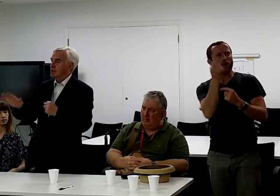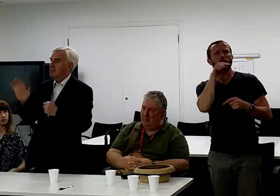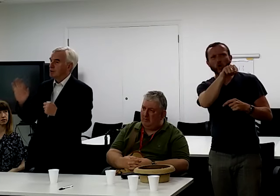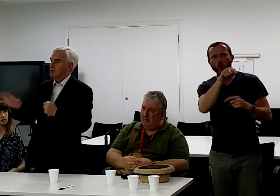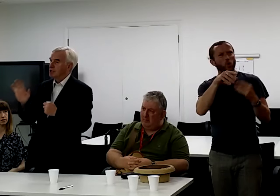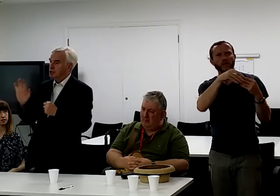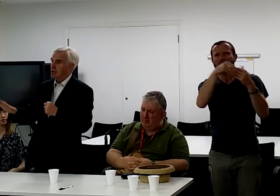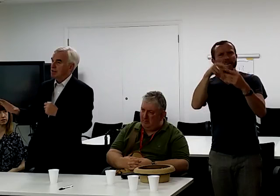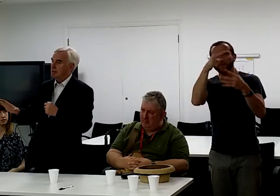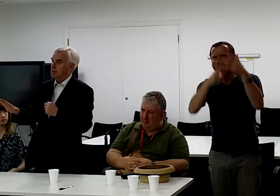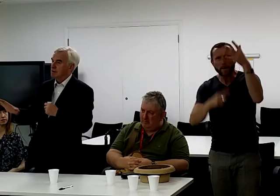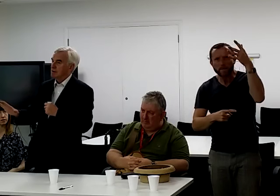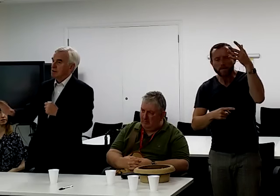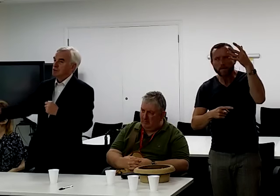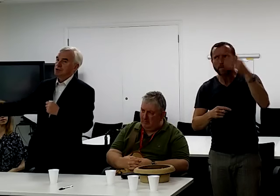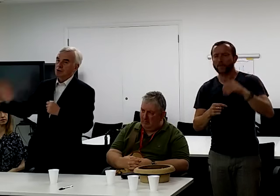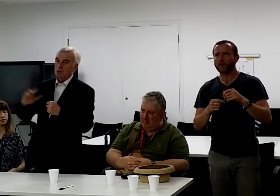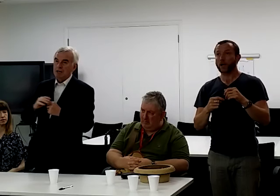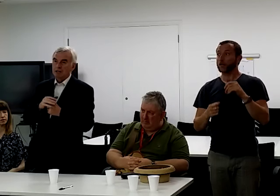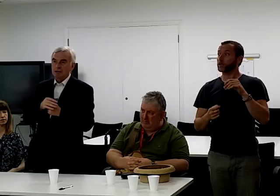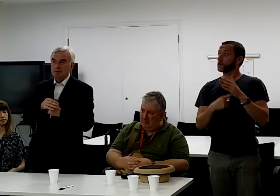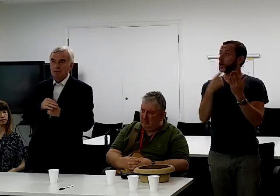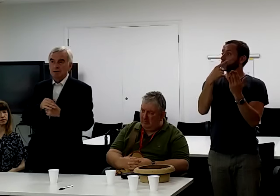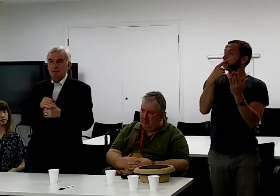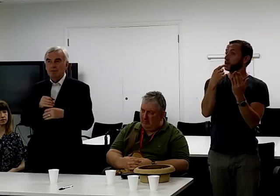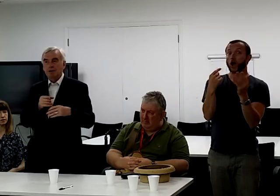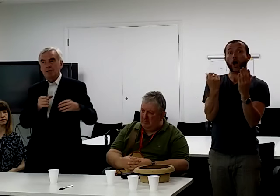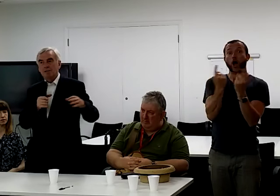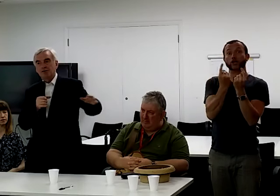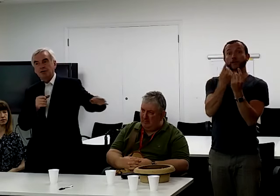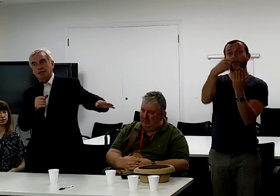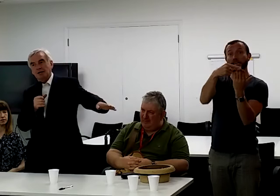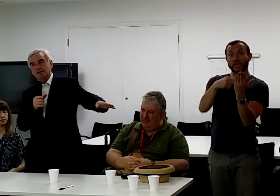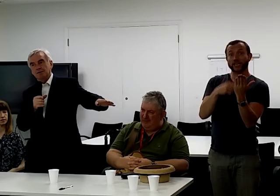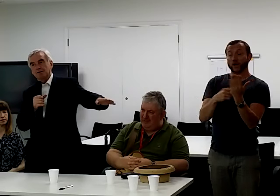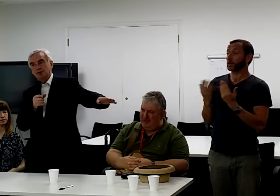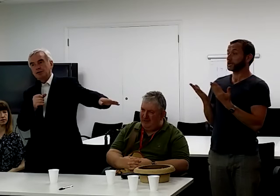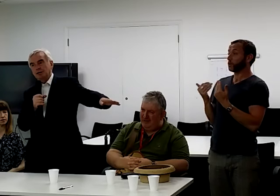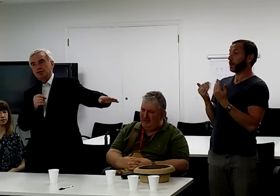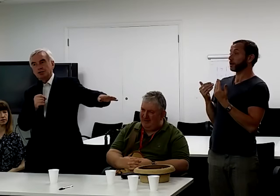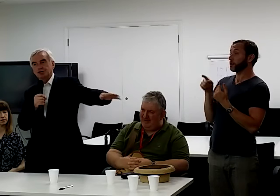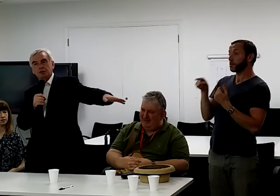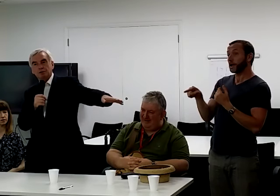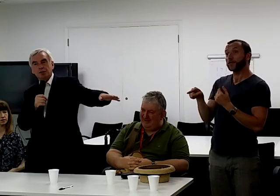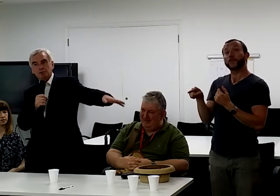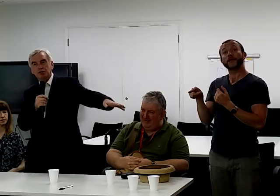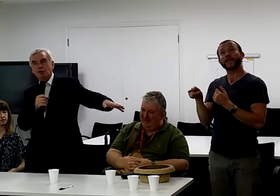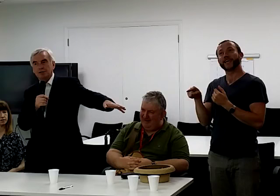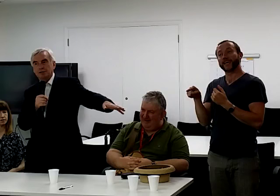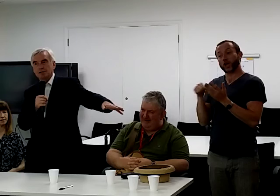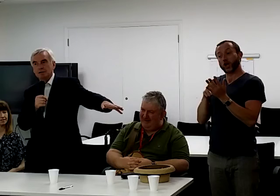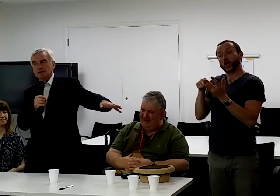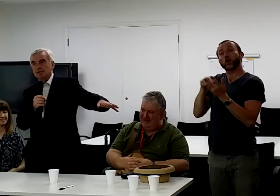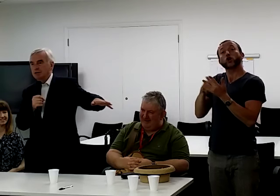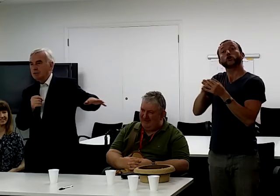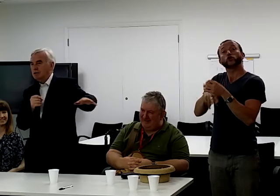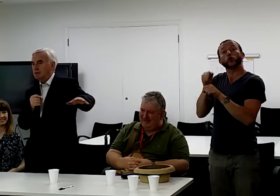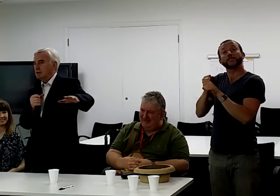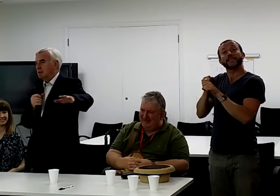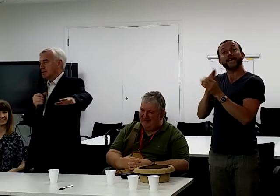the first item on the agenda was to welcome the parliamentary candidate from Tooting had just tripled their